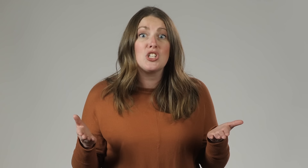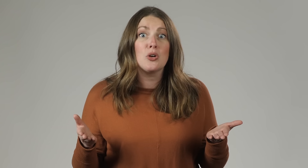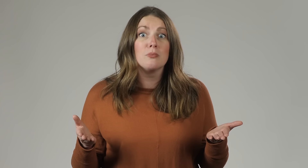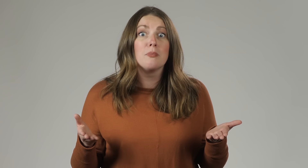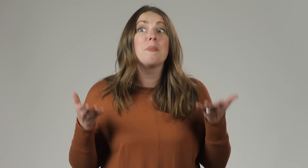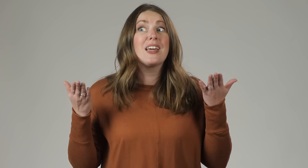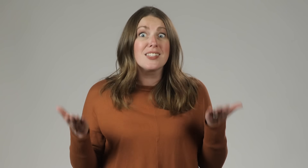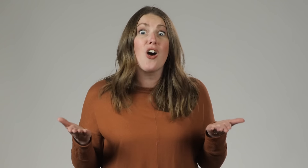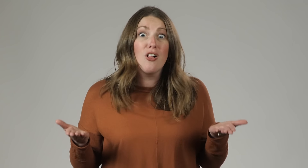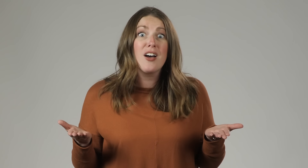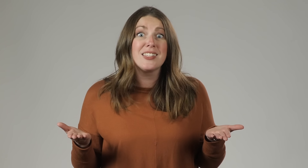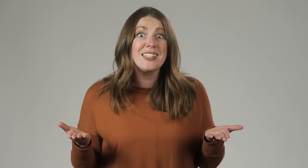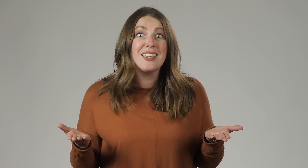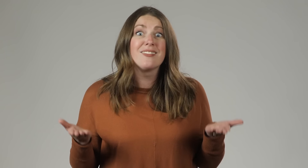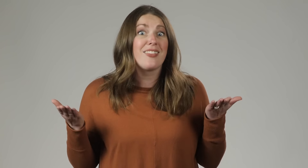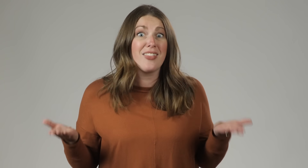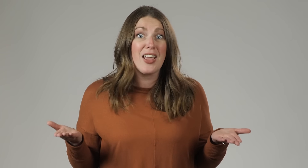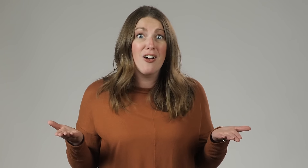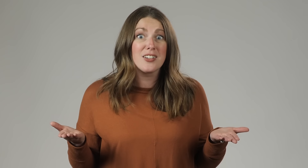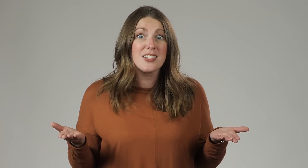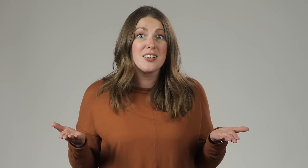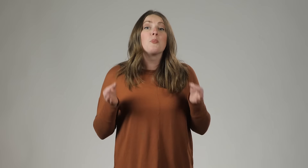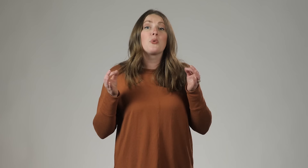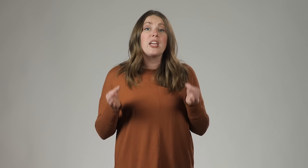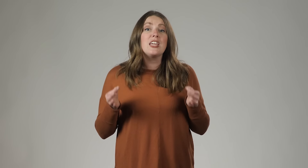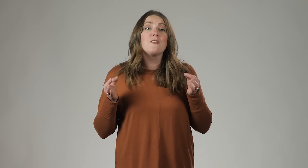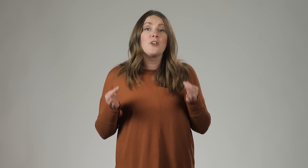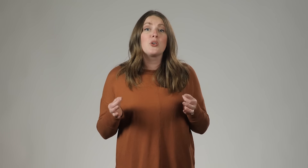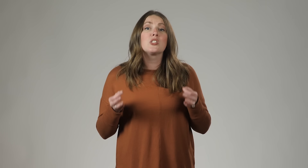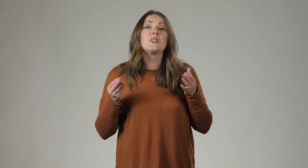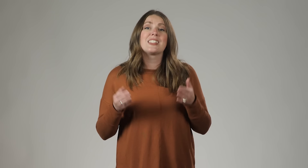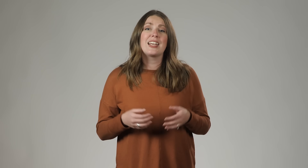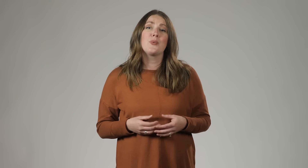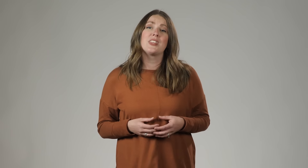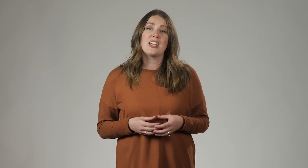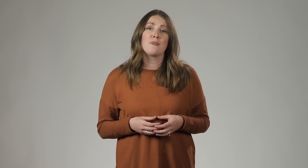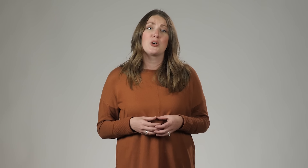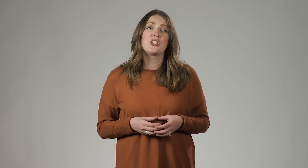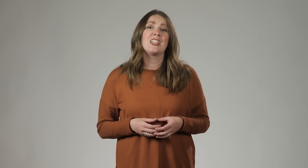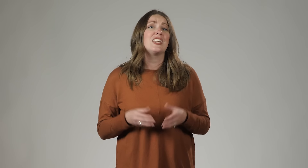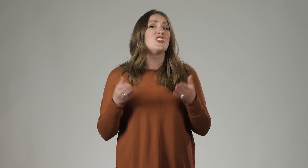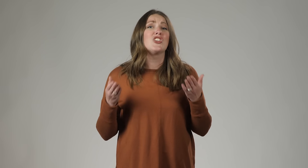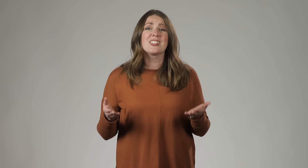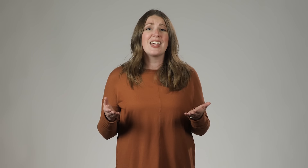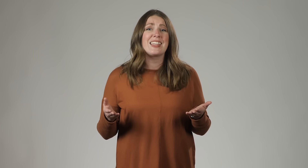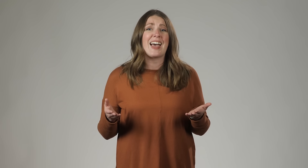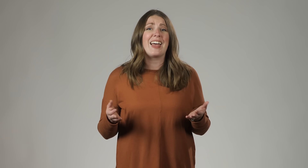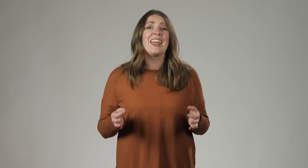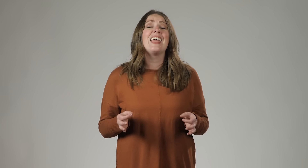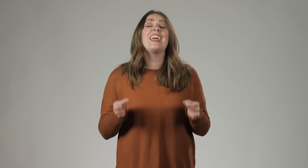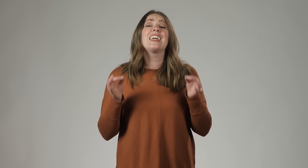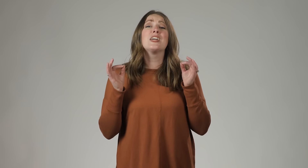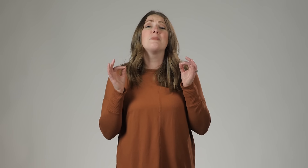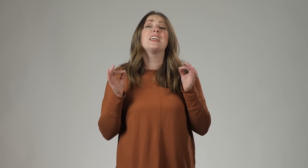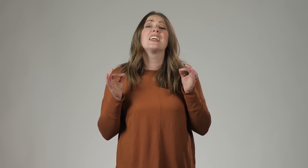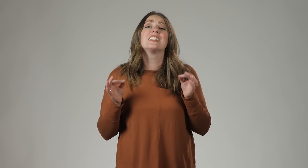you, because in all honesty, they aren't. Breaking focus when signing with a deaf person is just like that. It can be